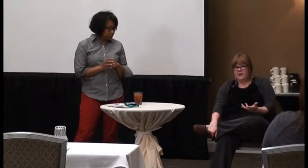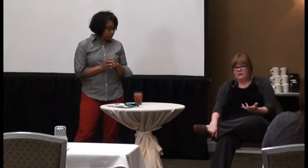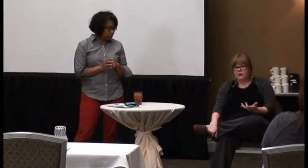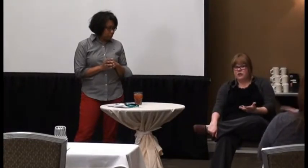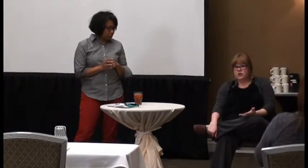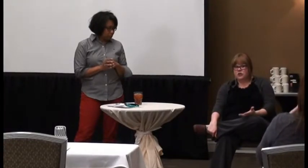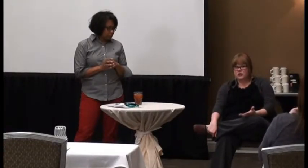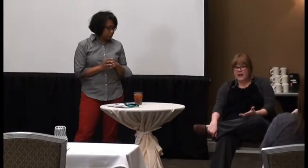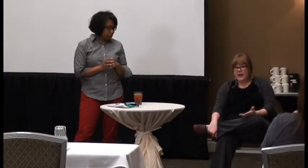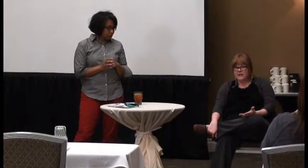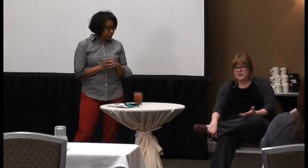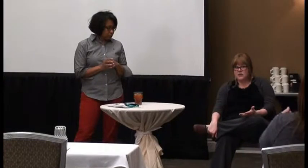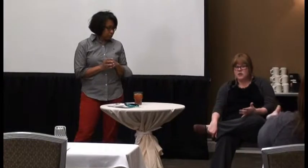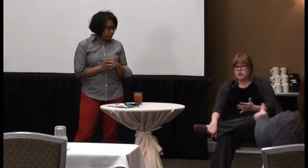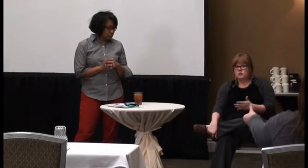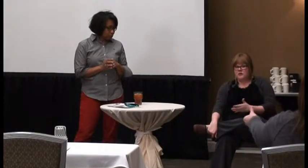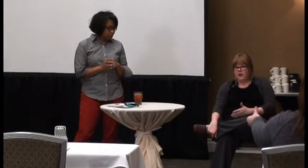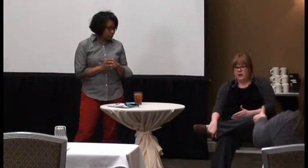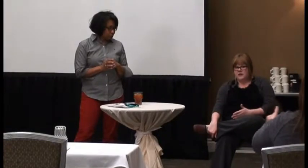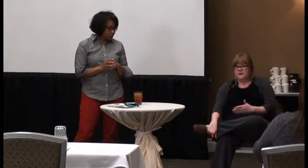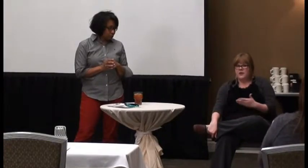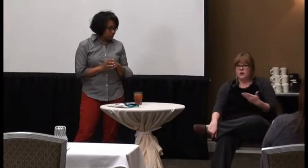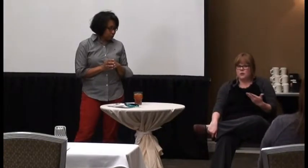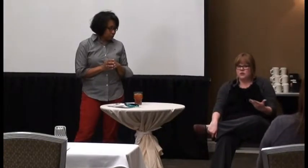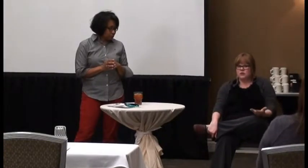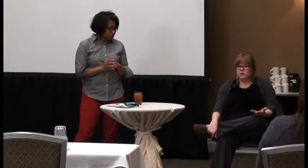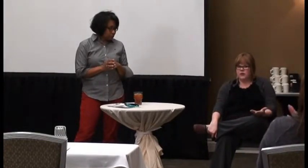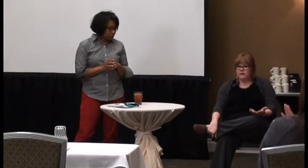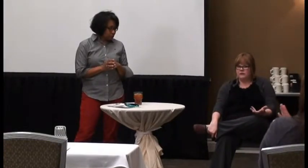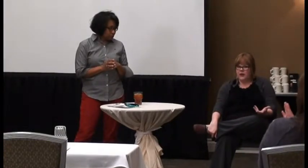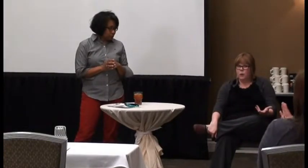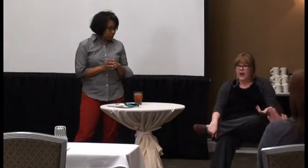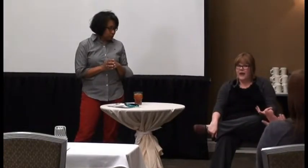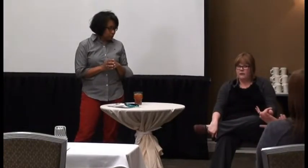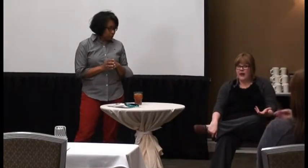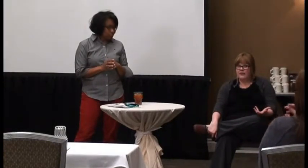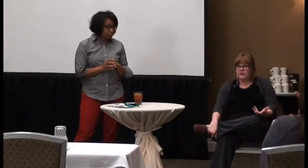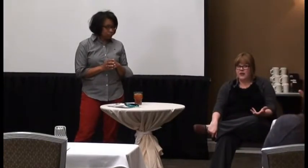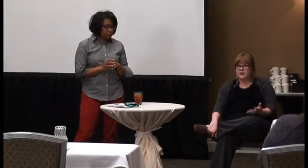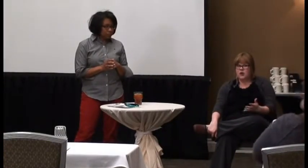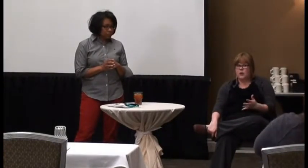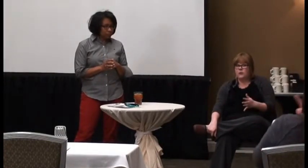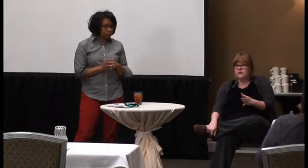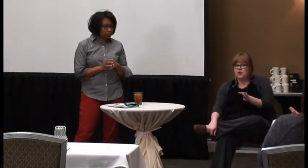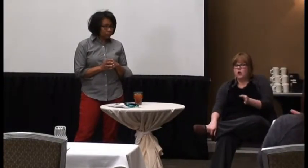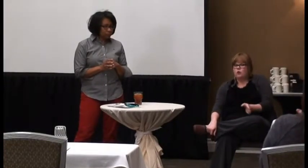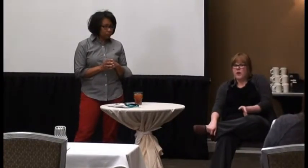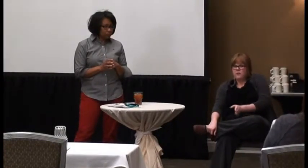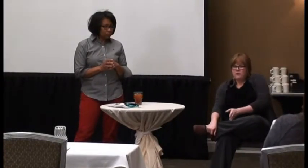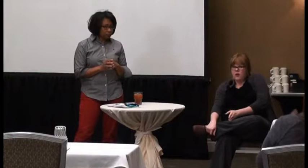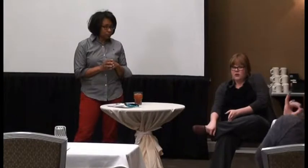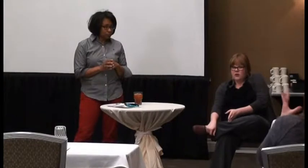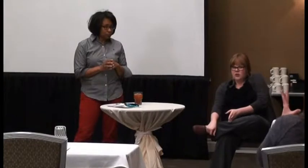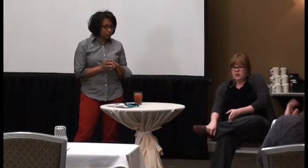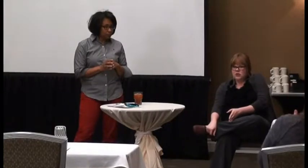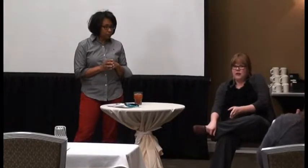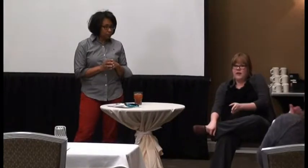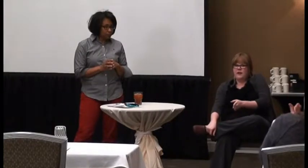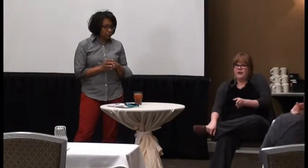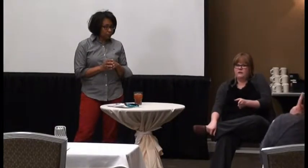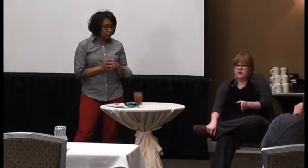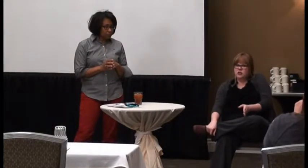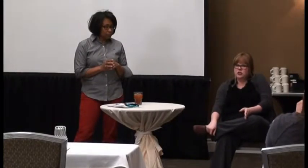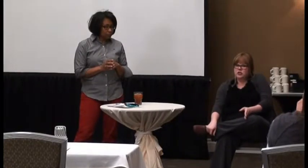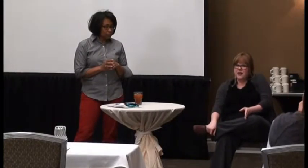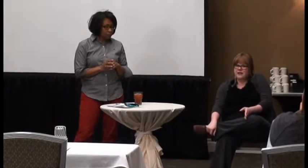maybe like the first 2 days, she'd be very aggressive, and then it would just really fade away right after that. So it was right before menstruation